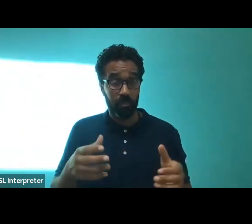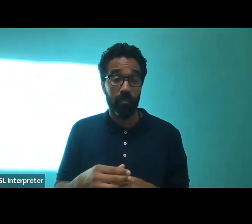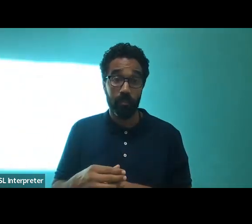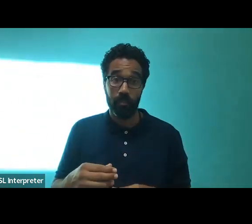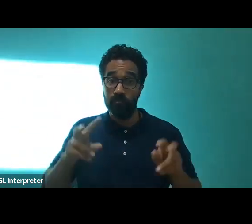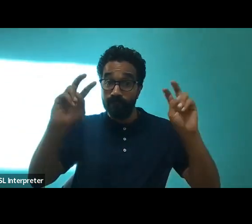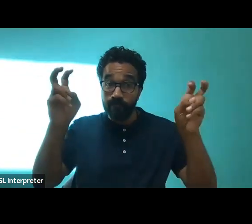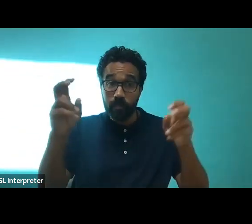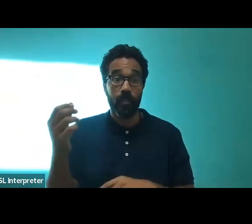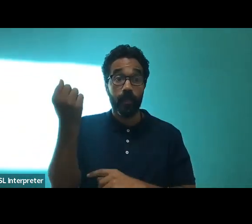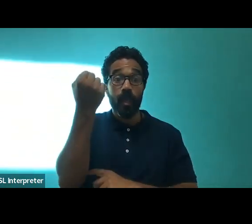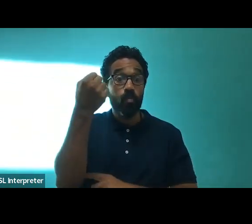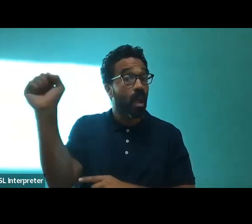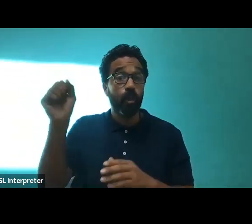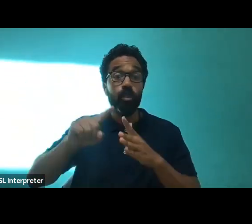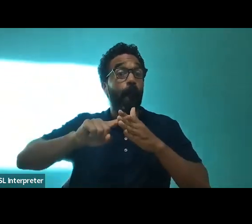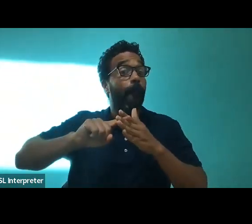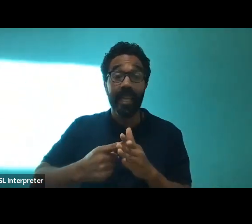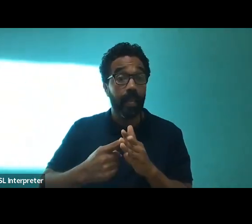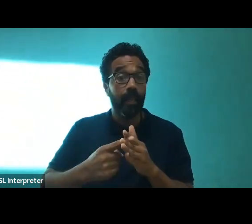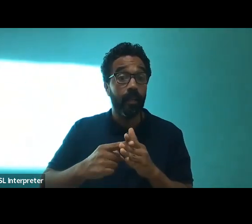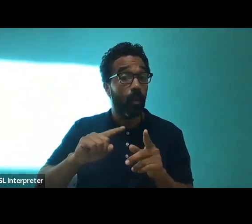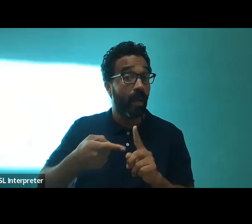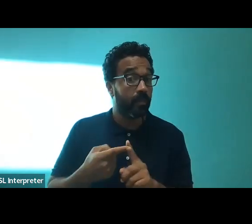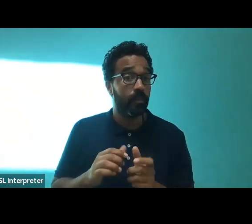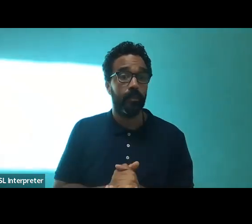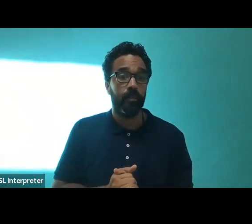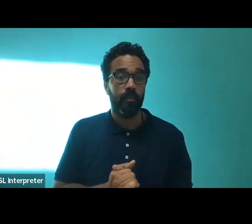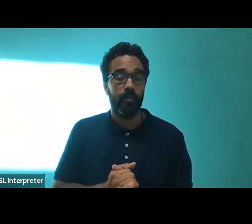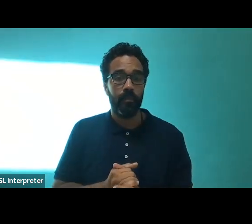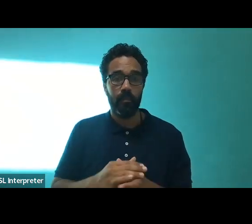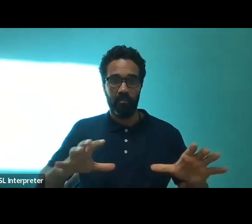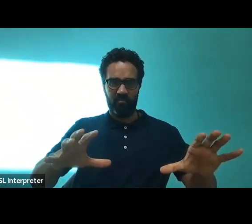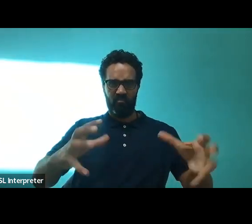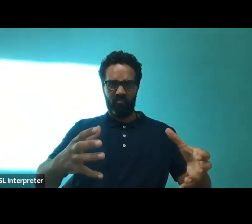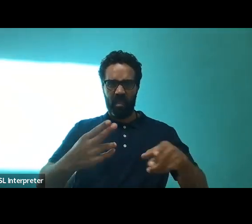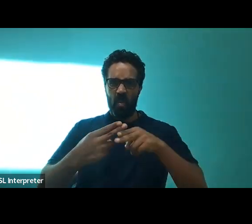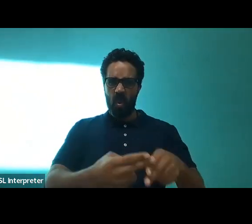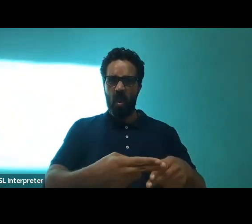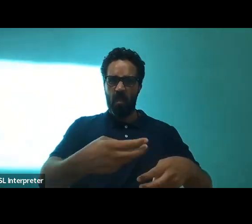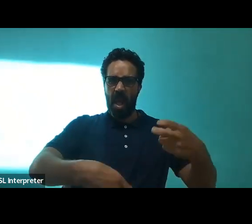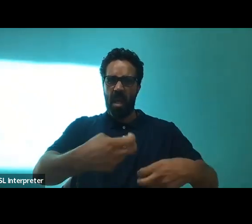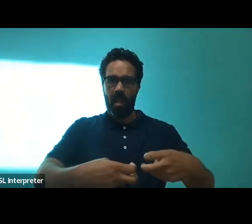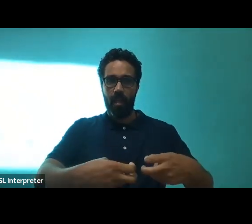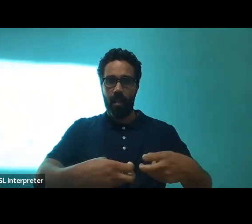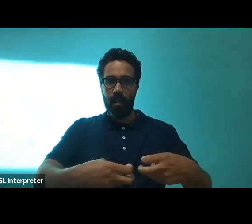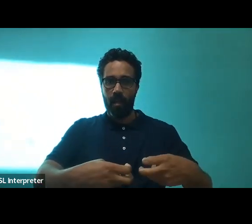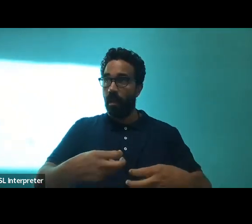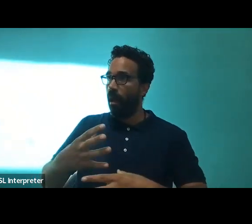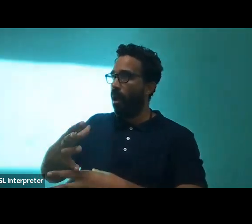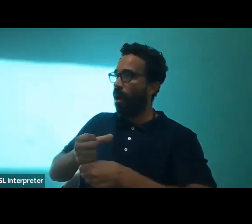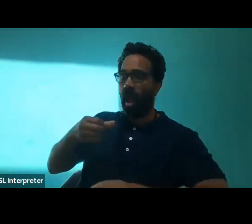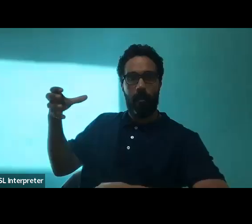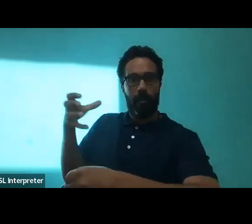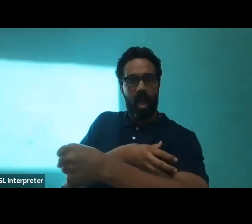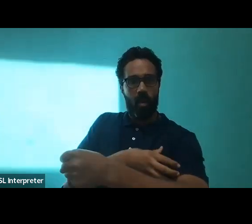revolutions begin when people who are defined as problems achieve the power to redefine the